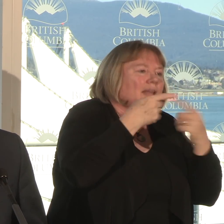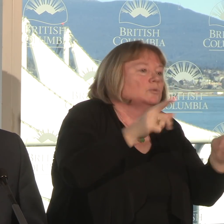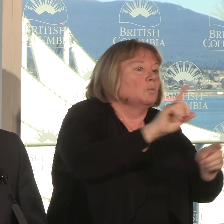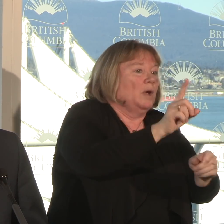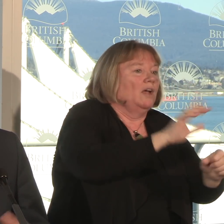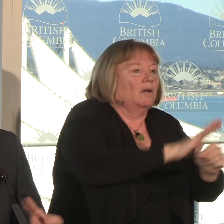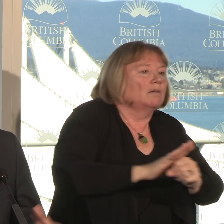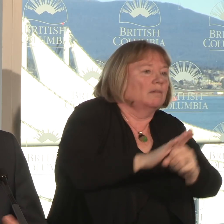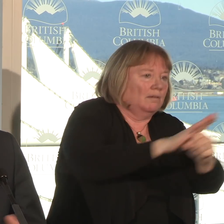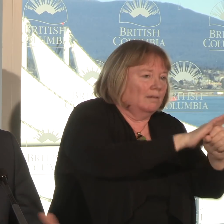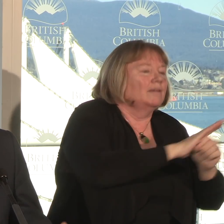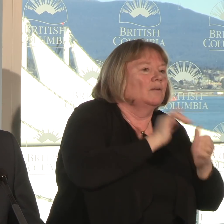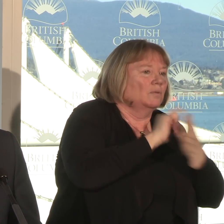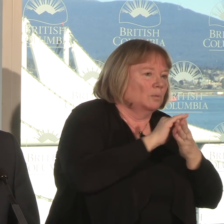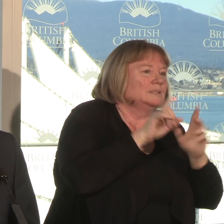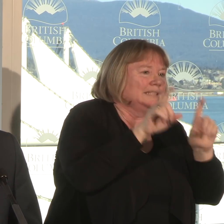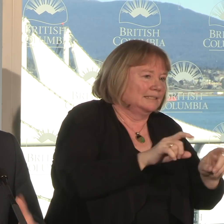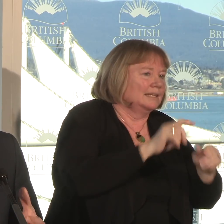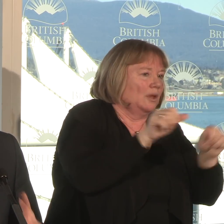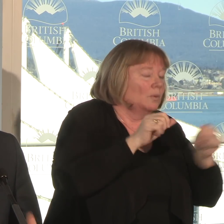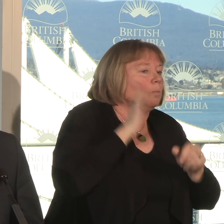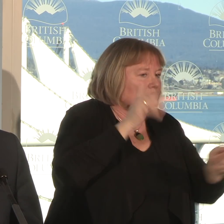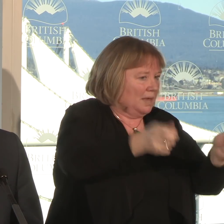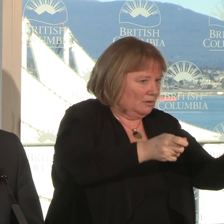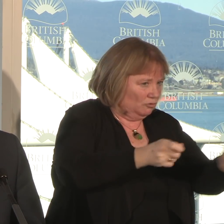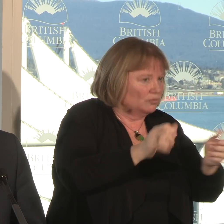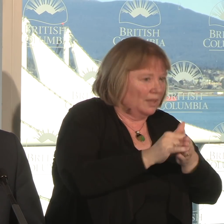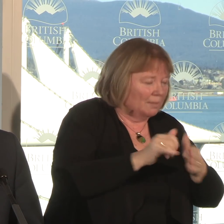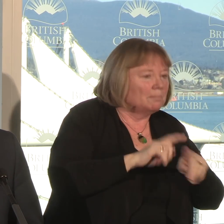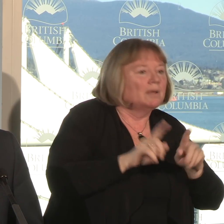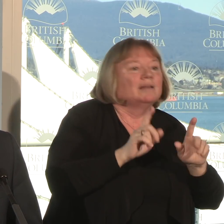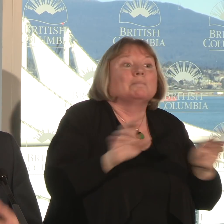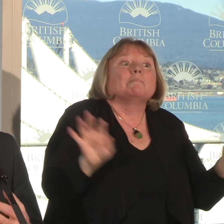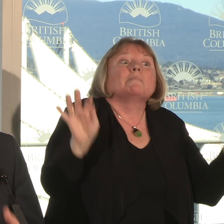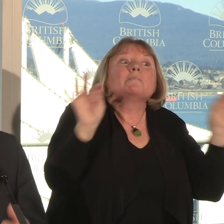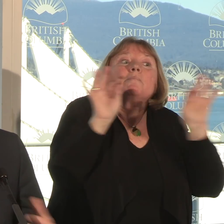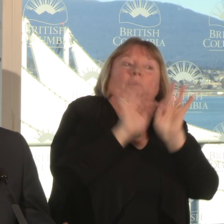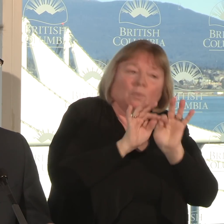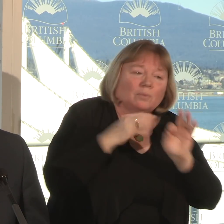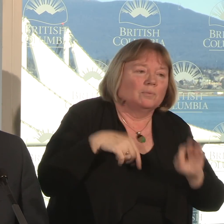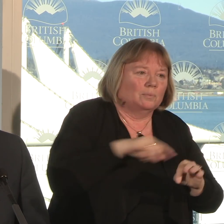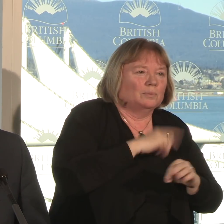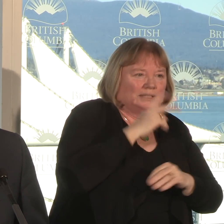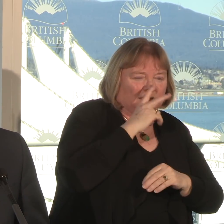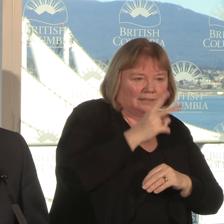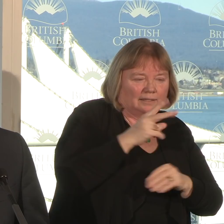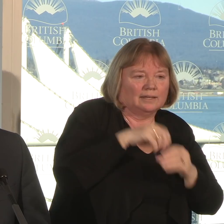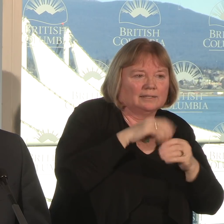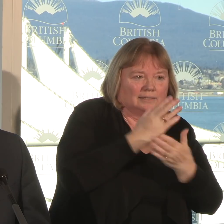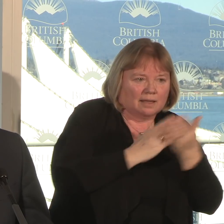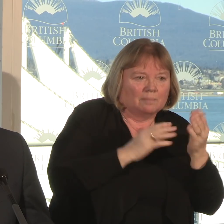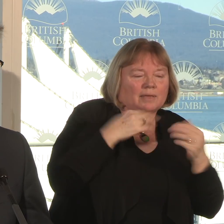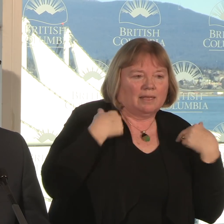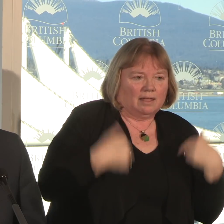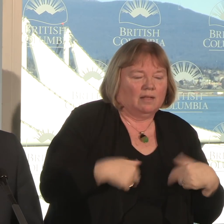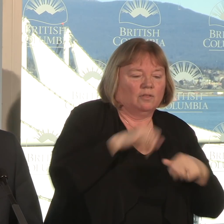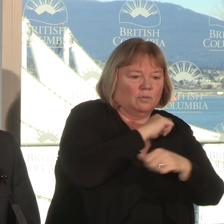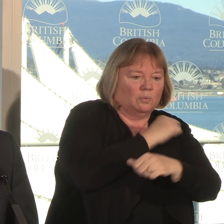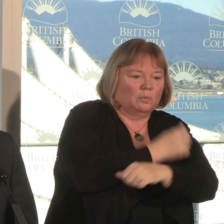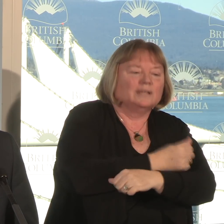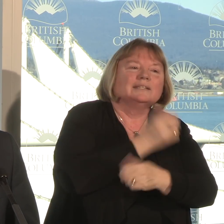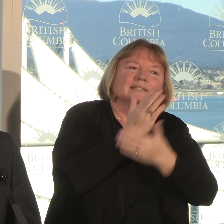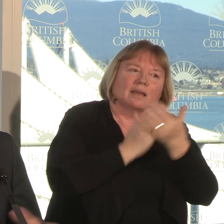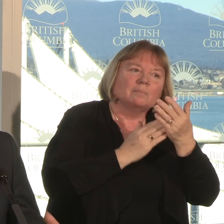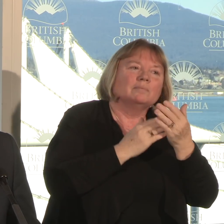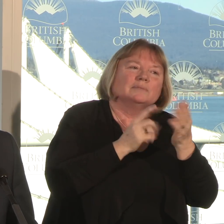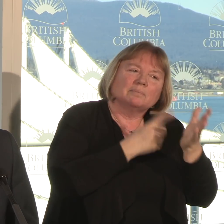for those, and we'll be managing that. But I think it's very important, as we've seen in some health authorities now, and we are sometimes